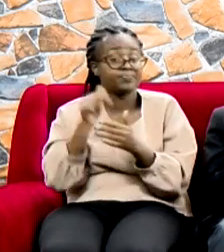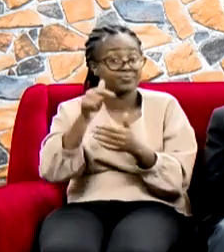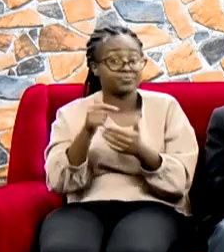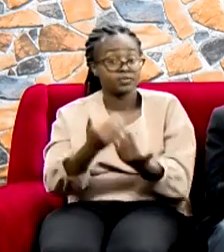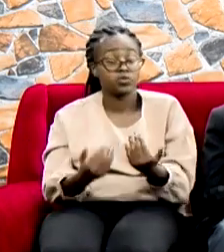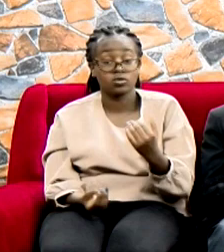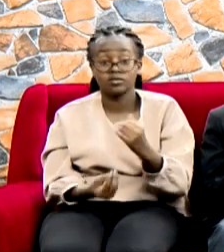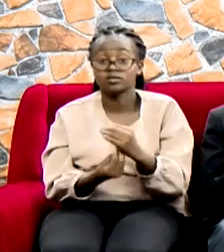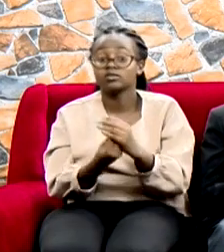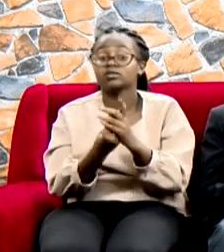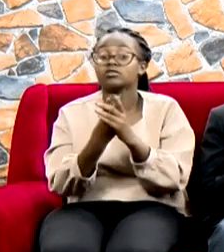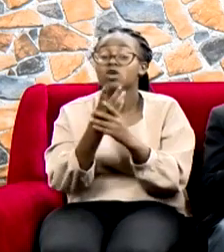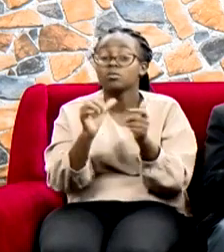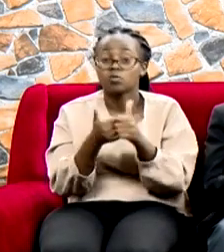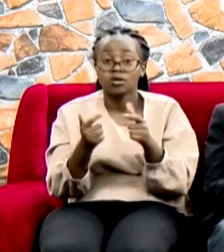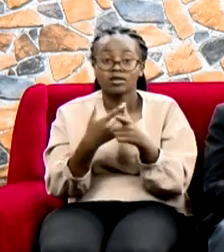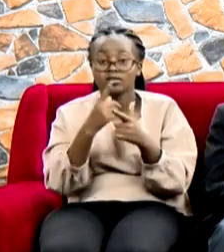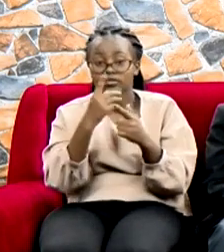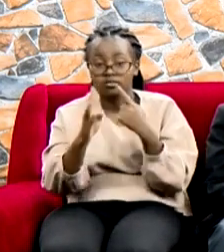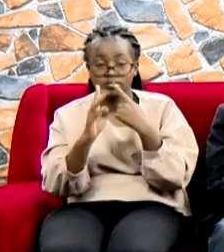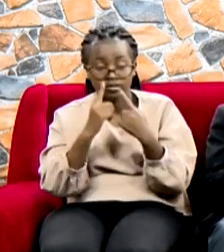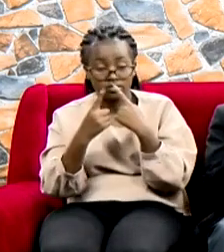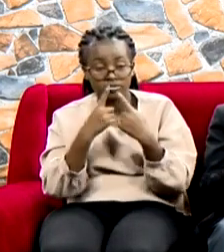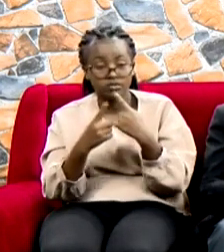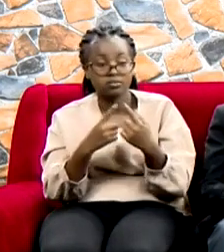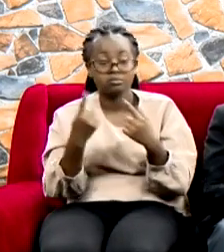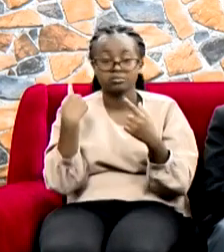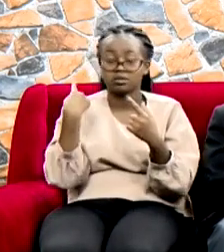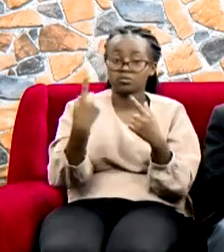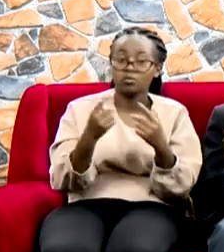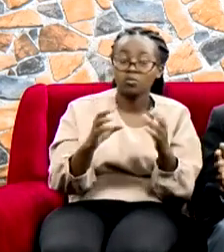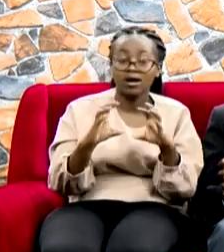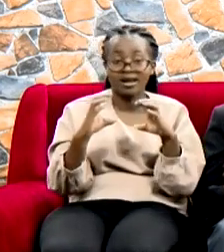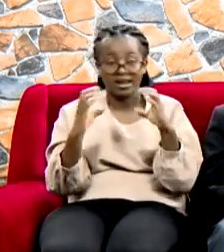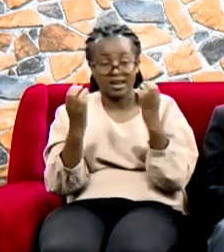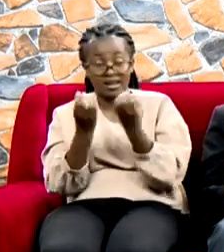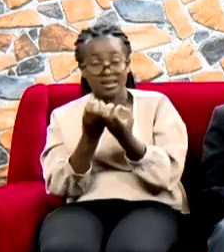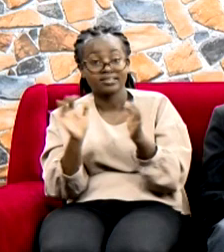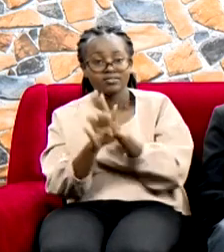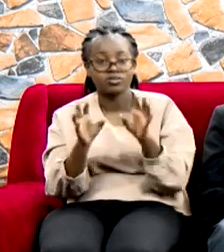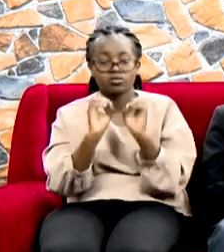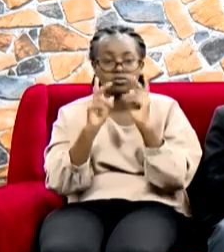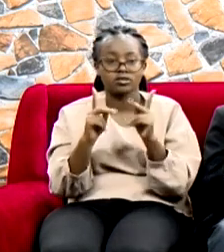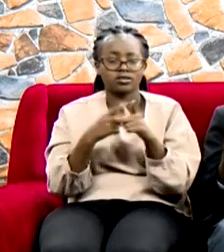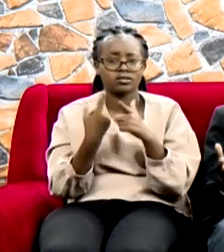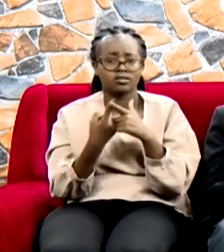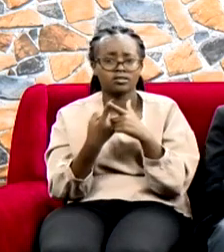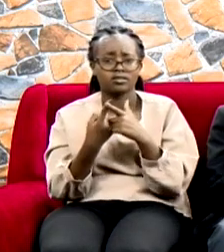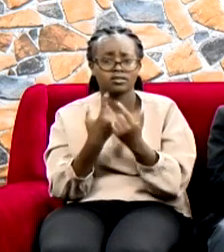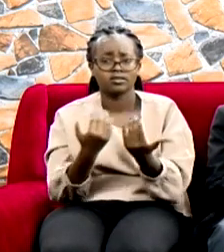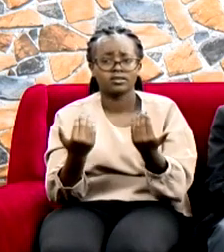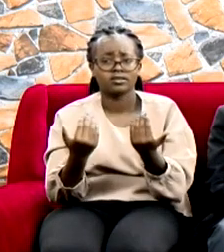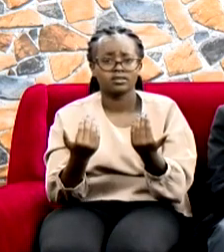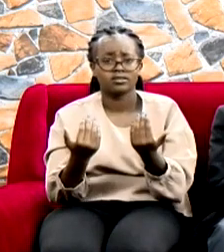was developing normal, the child was talking, the child went to school, maybe was #1 in class and everything was okay. And then the child